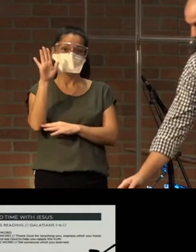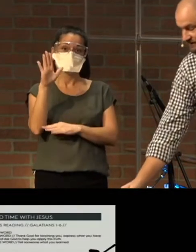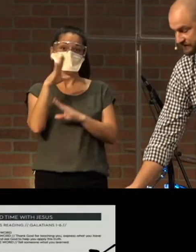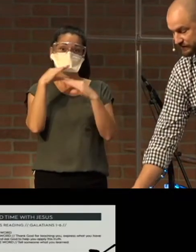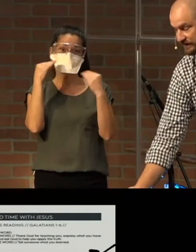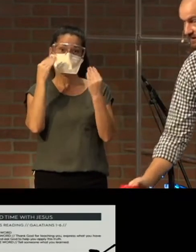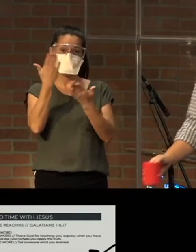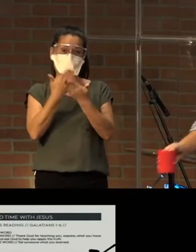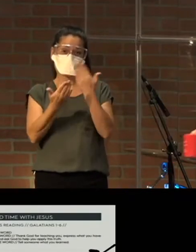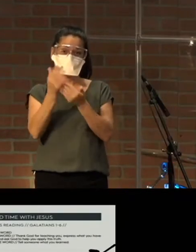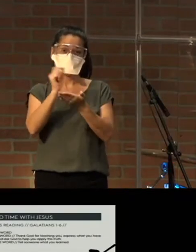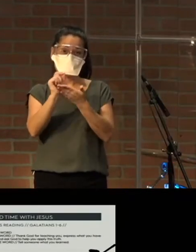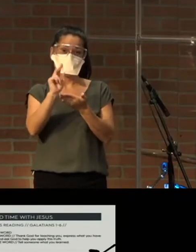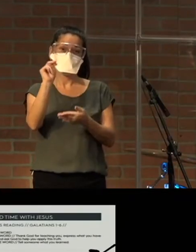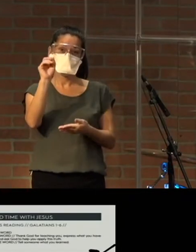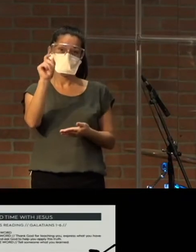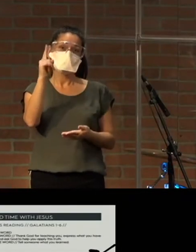look like this week.